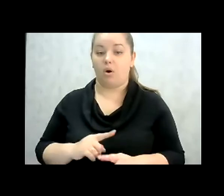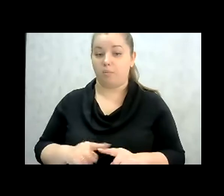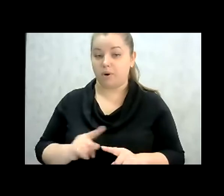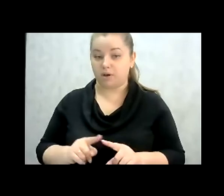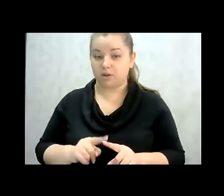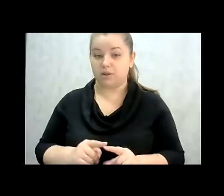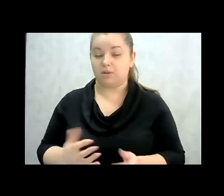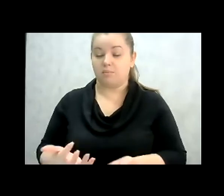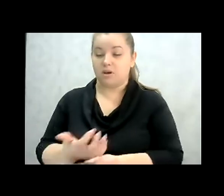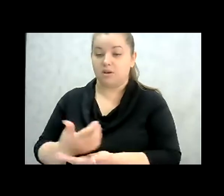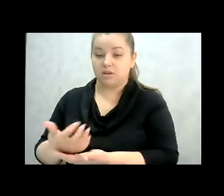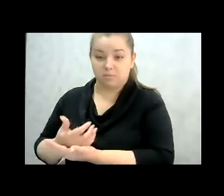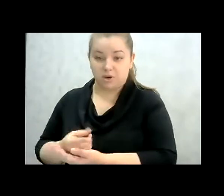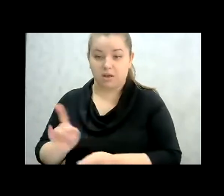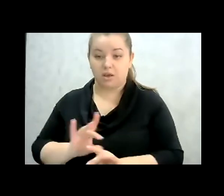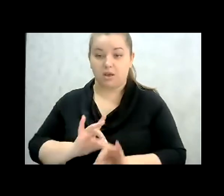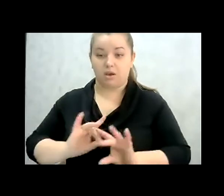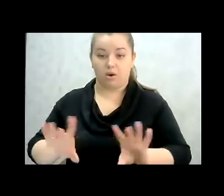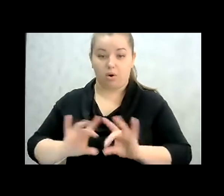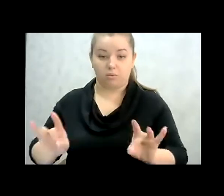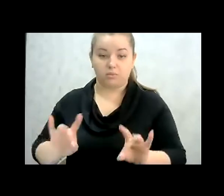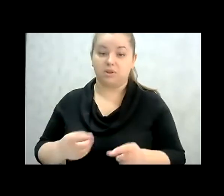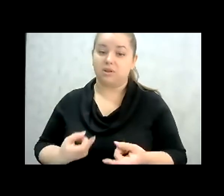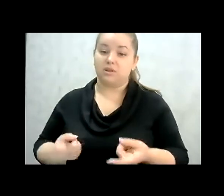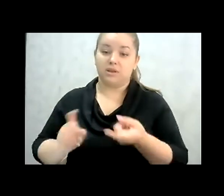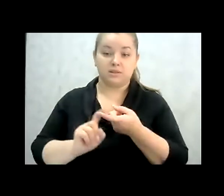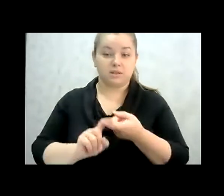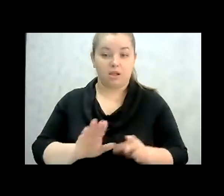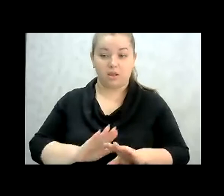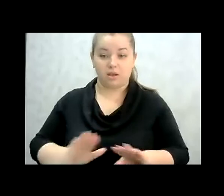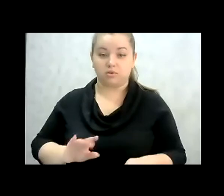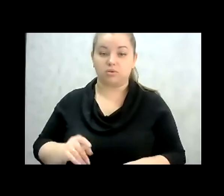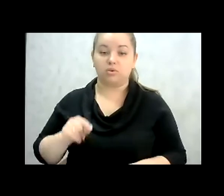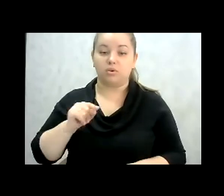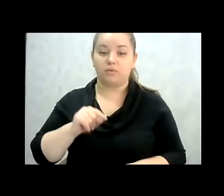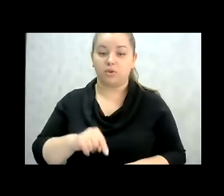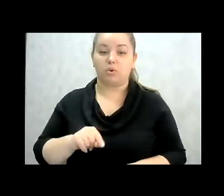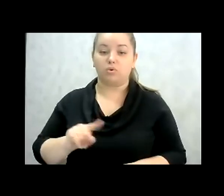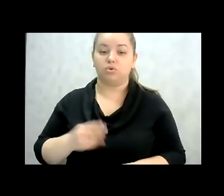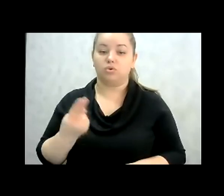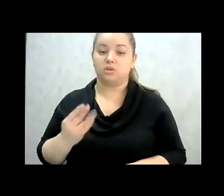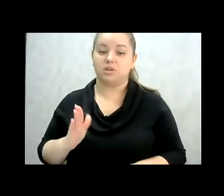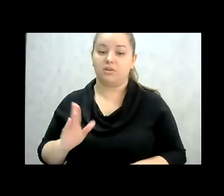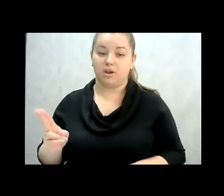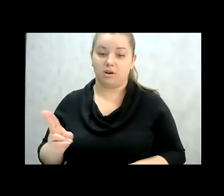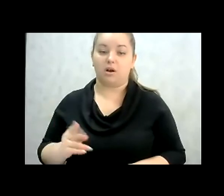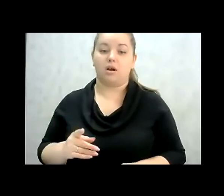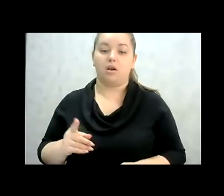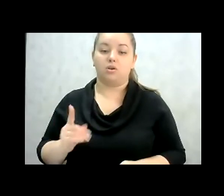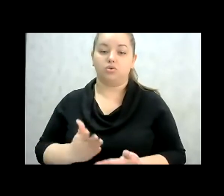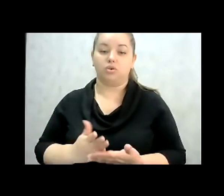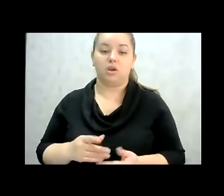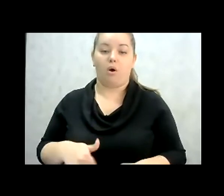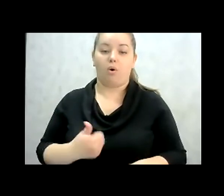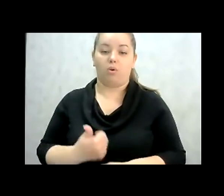central data bank. Therefore, data should be collected more promptly and